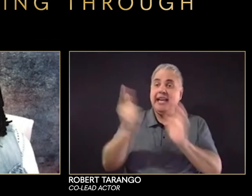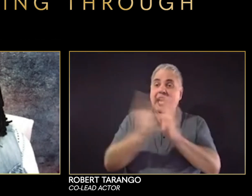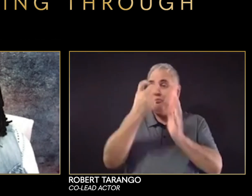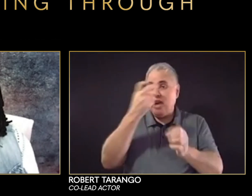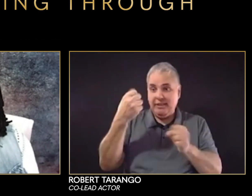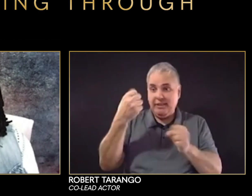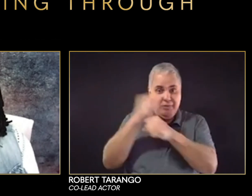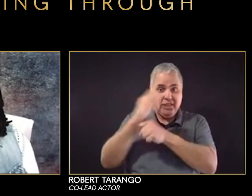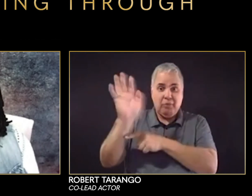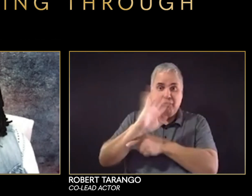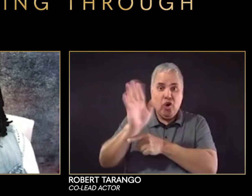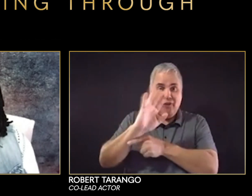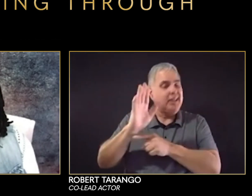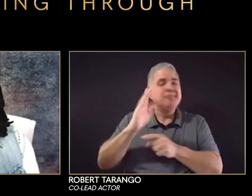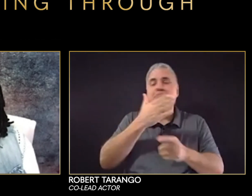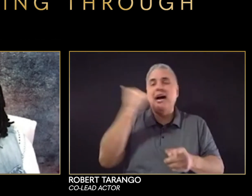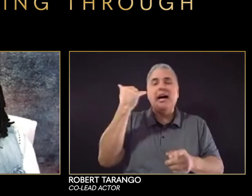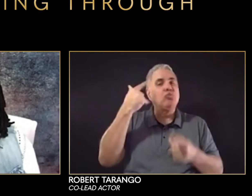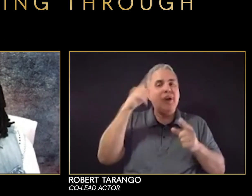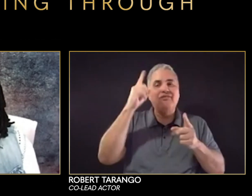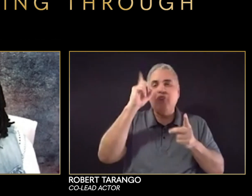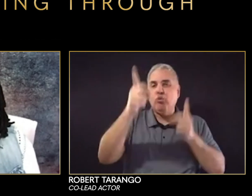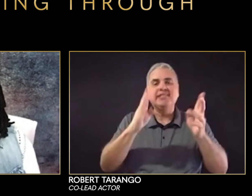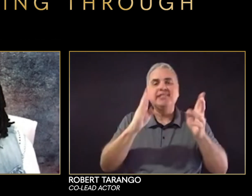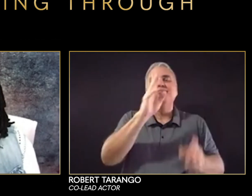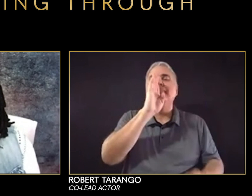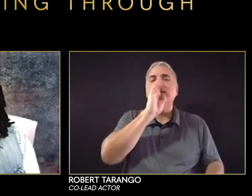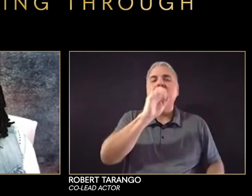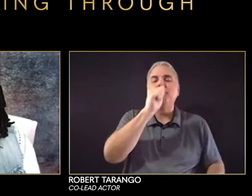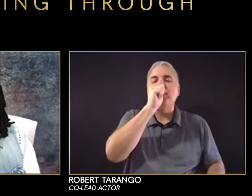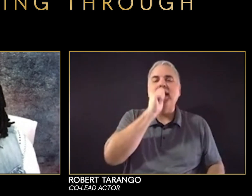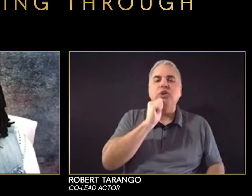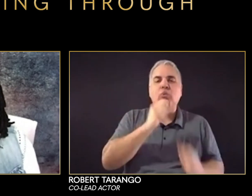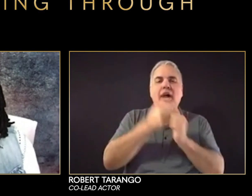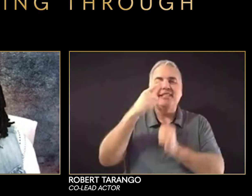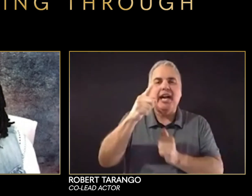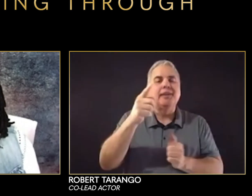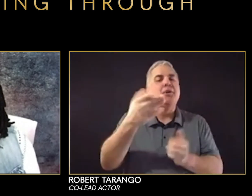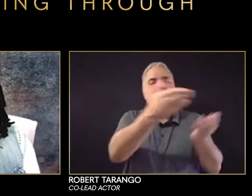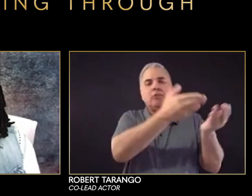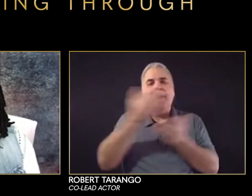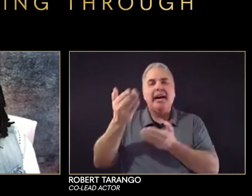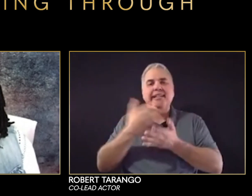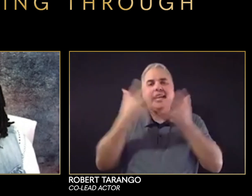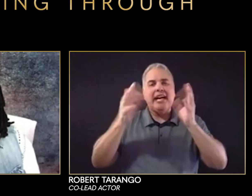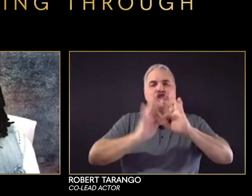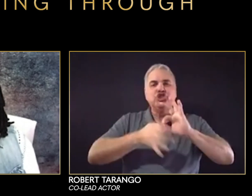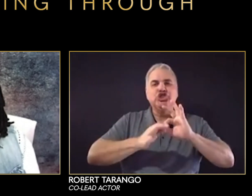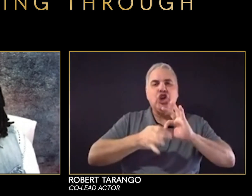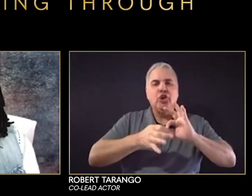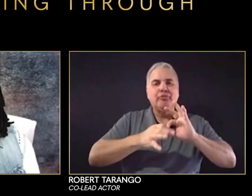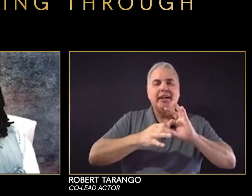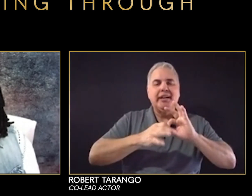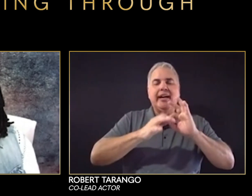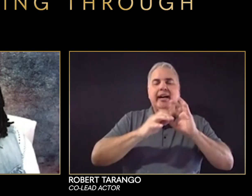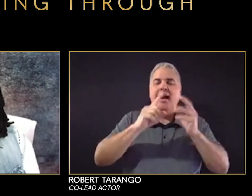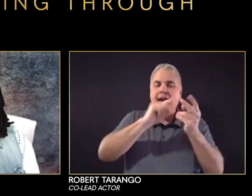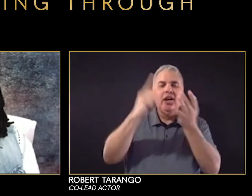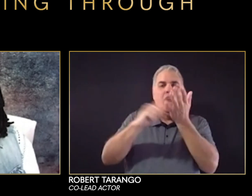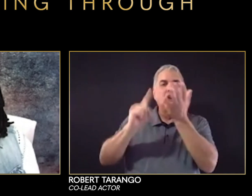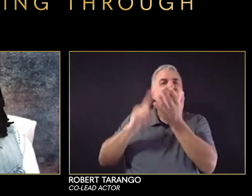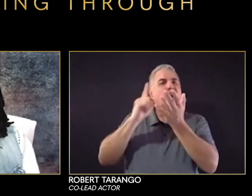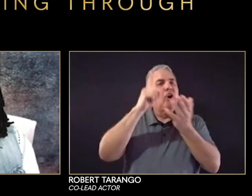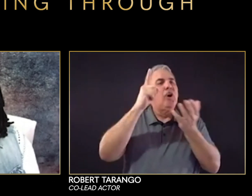So if you're going to cast somebody who is deafblind to play a deafblind character in a movie, my suggestion would be just